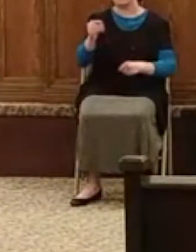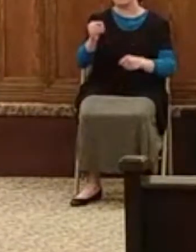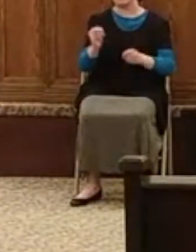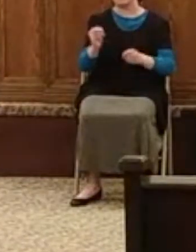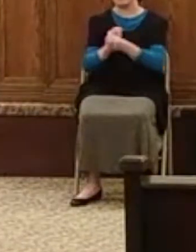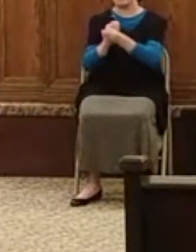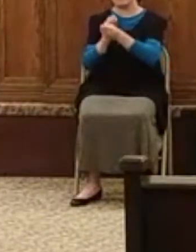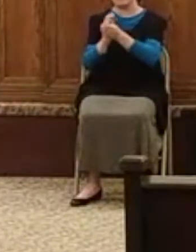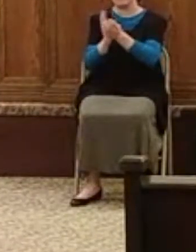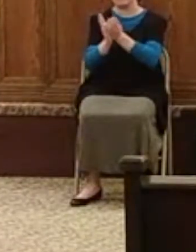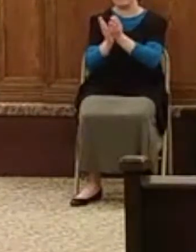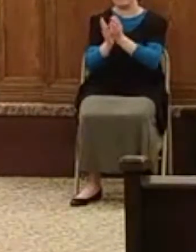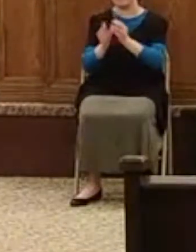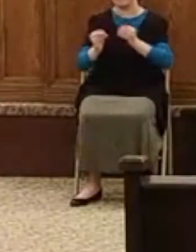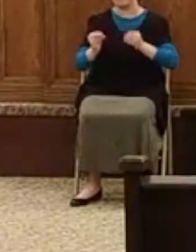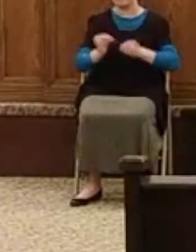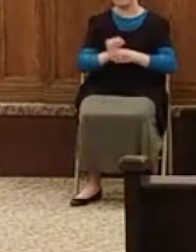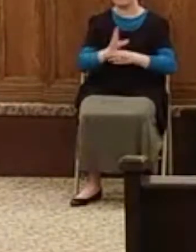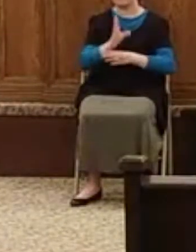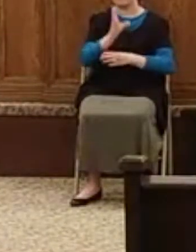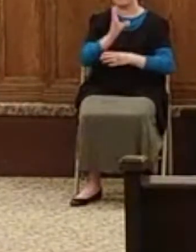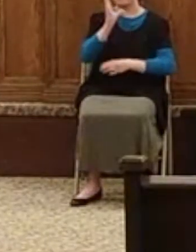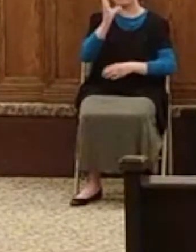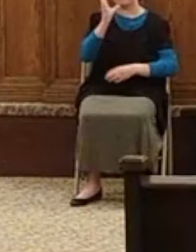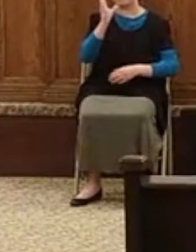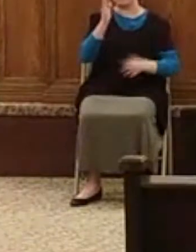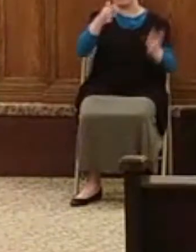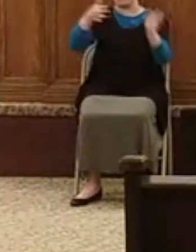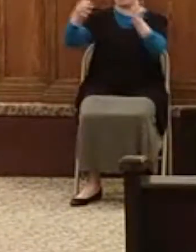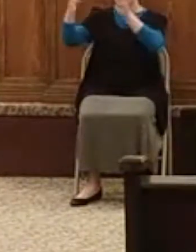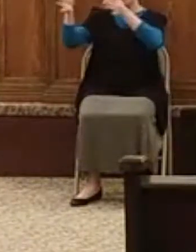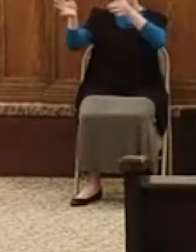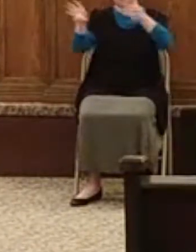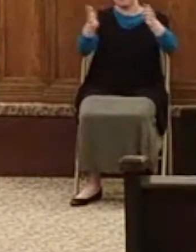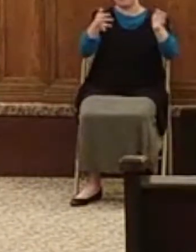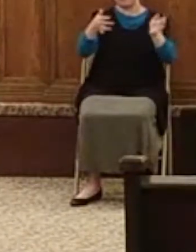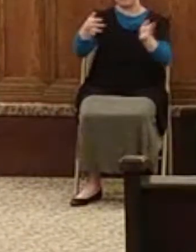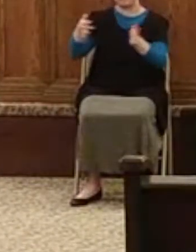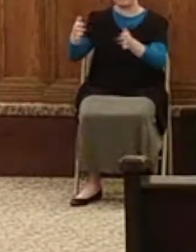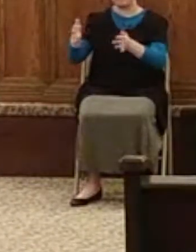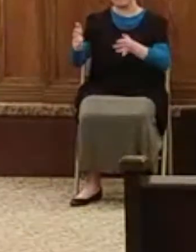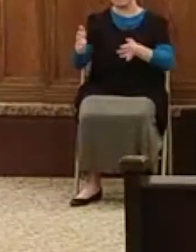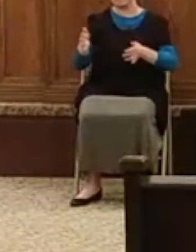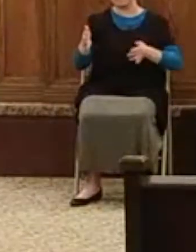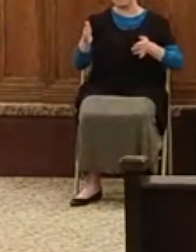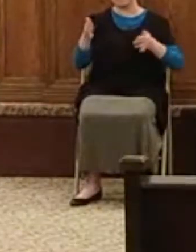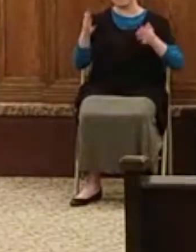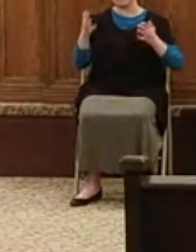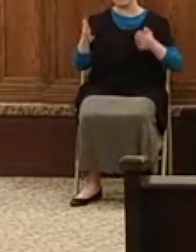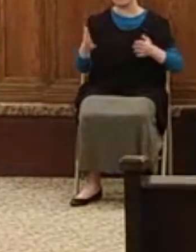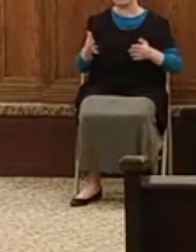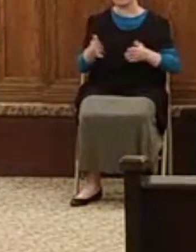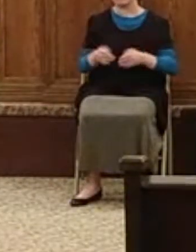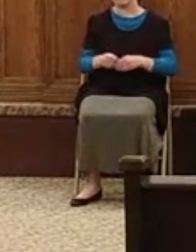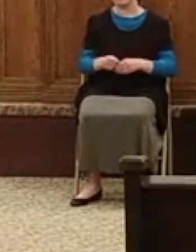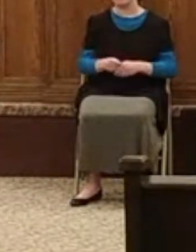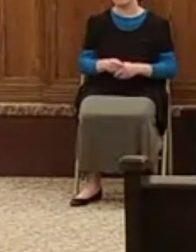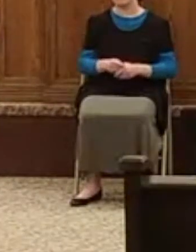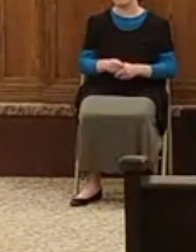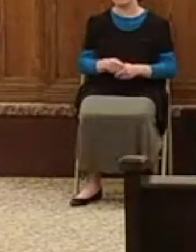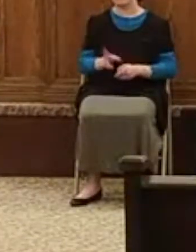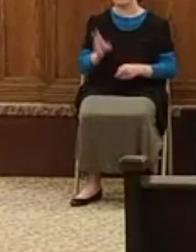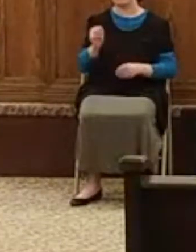as a flower of the field, so he flourisheth. For the wind passeth over it, and it is gone, and the place thereof shall